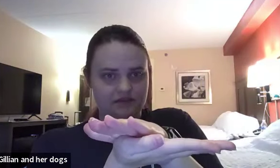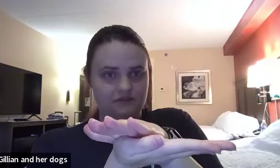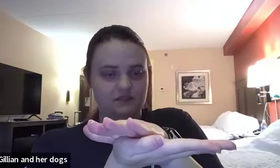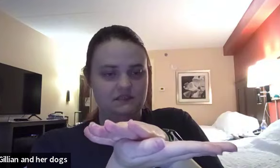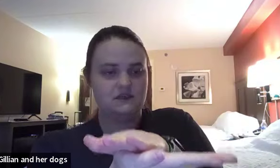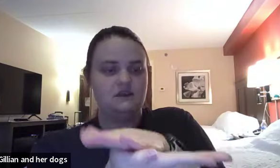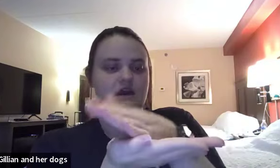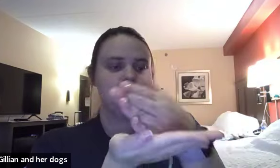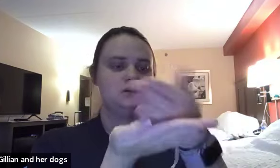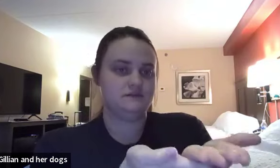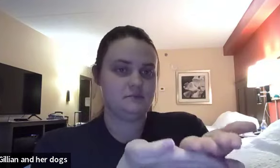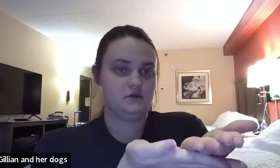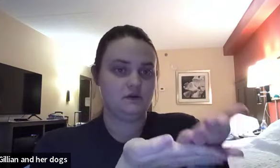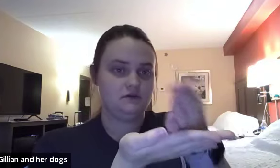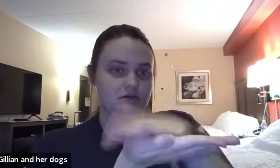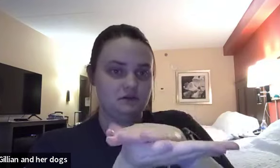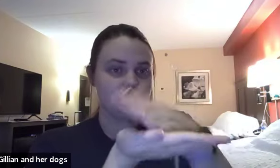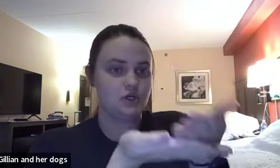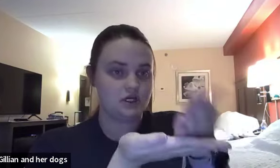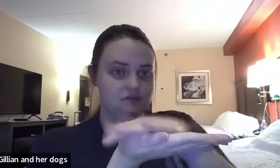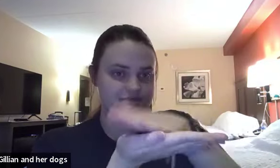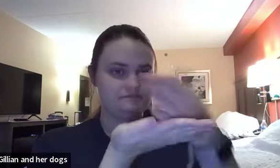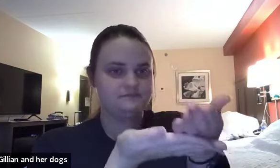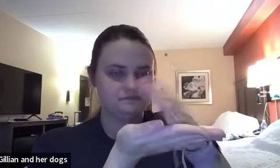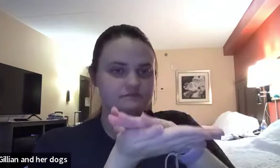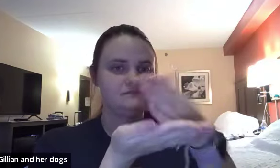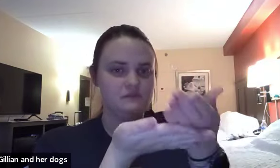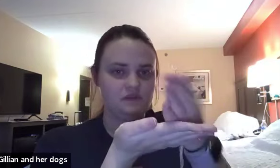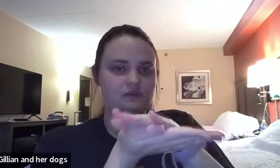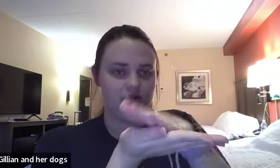this on this side, and you're going to flip it over. Cook. Cook.